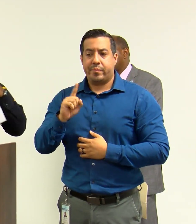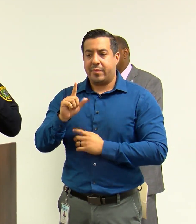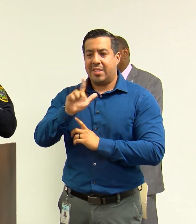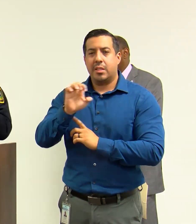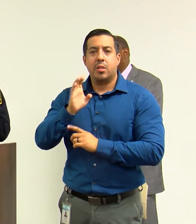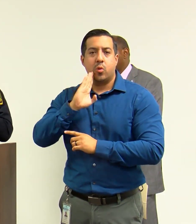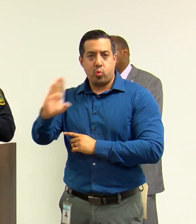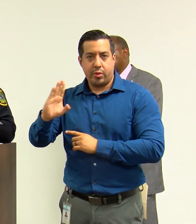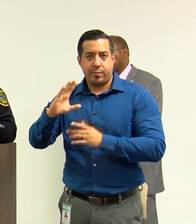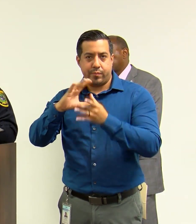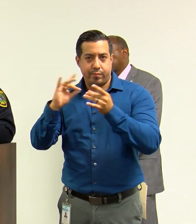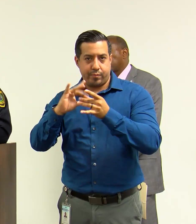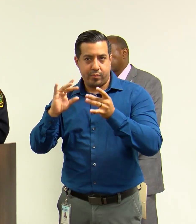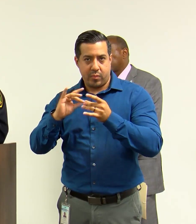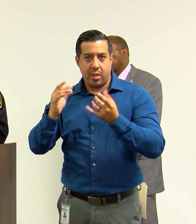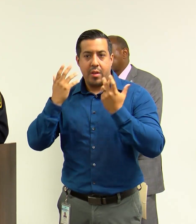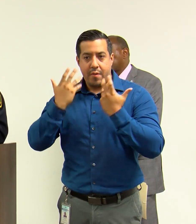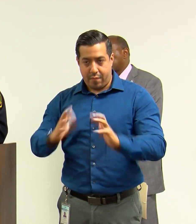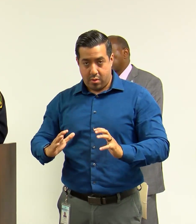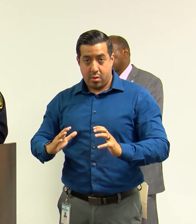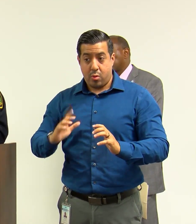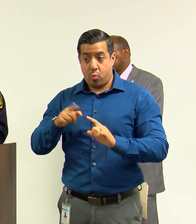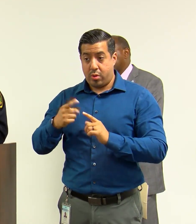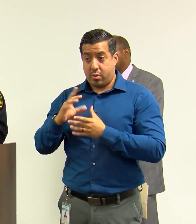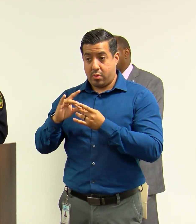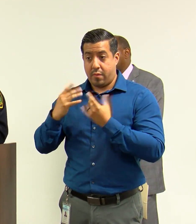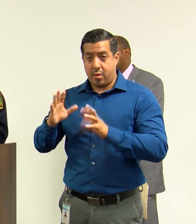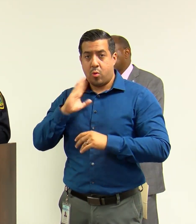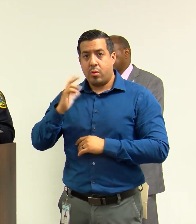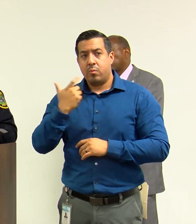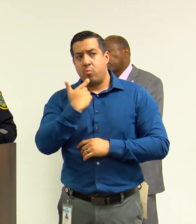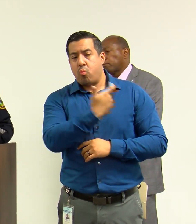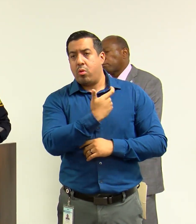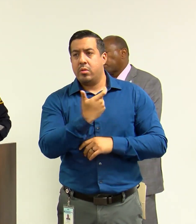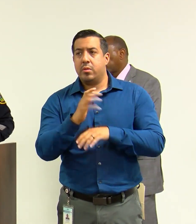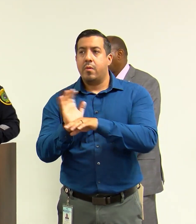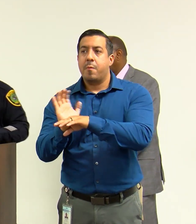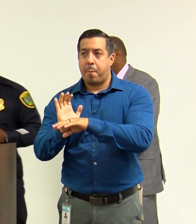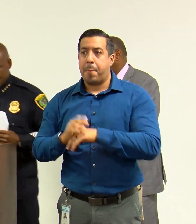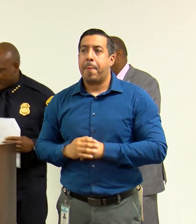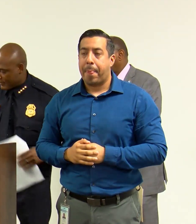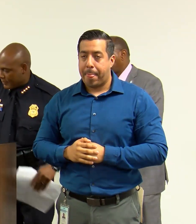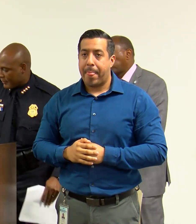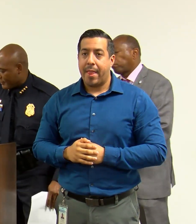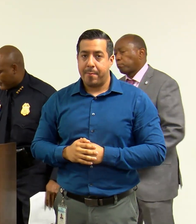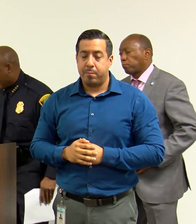come up and have a few words, and followed by that, we'll view the tape.